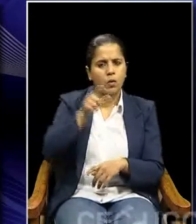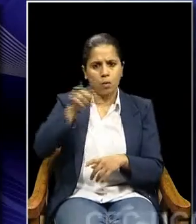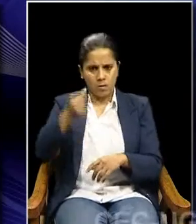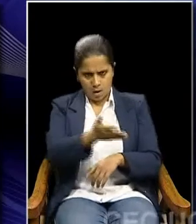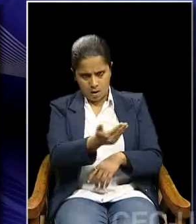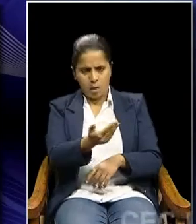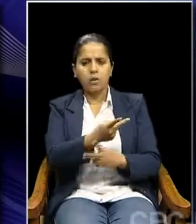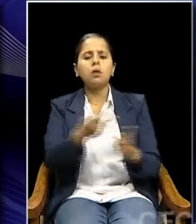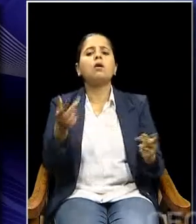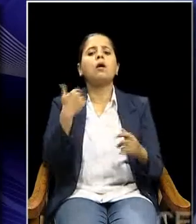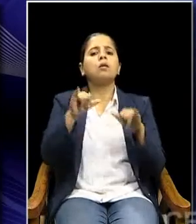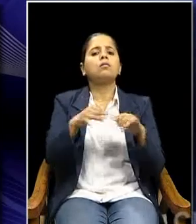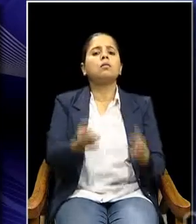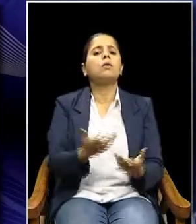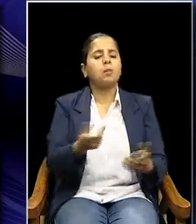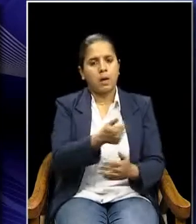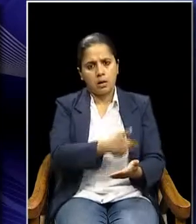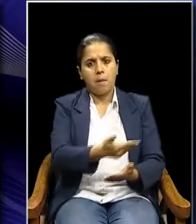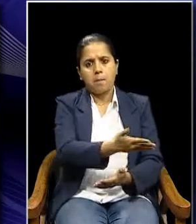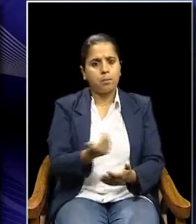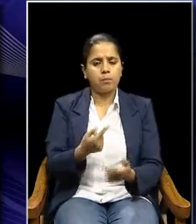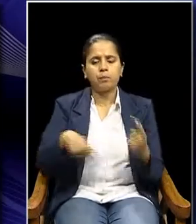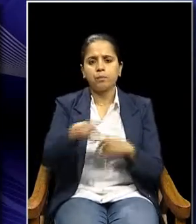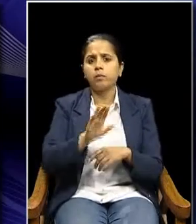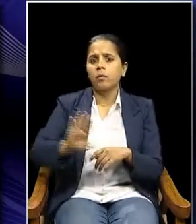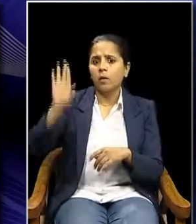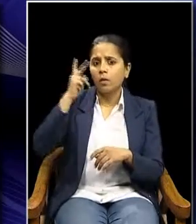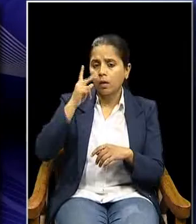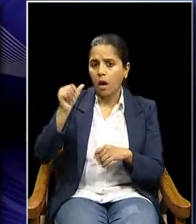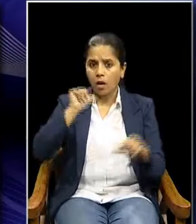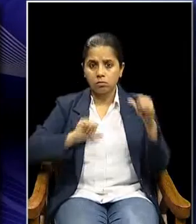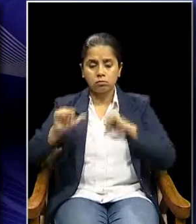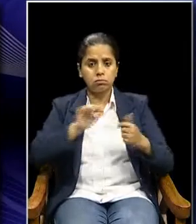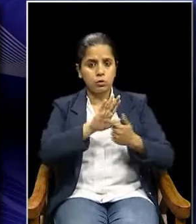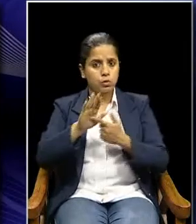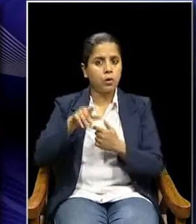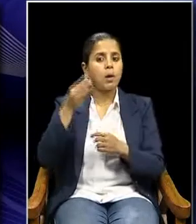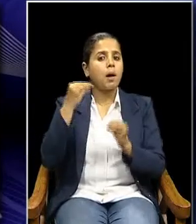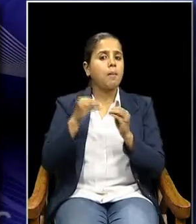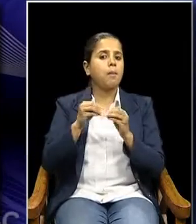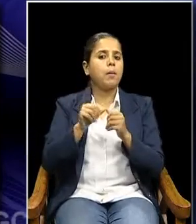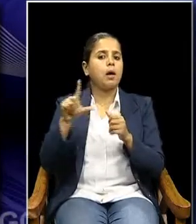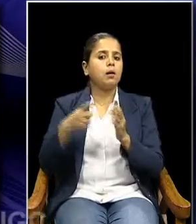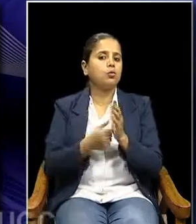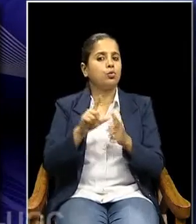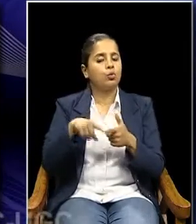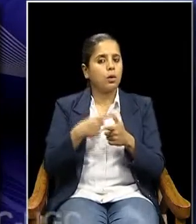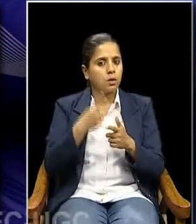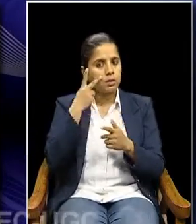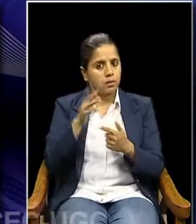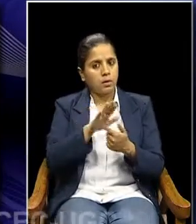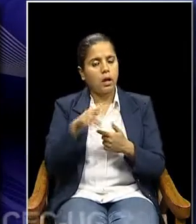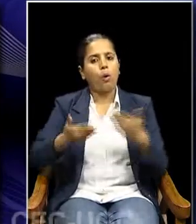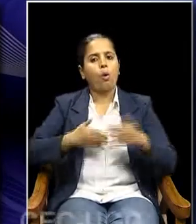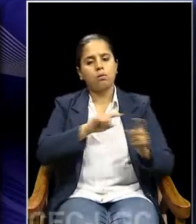that point of time, and how the kind of character which was played by Balraj Sahni, he in a way came to